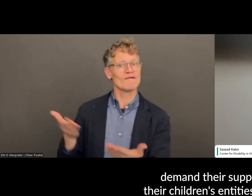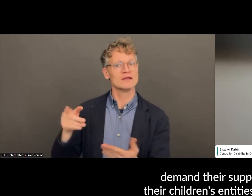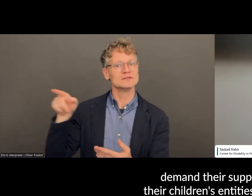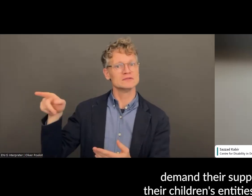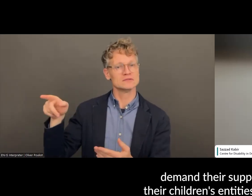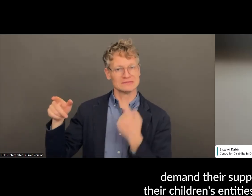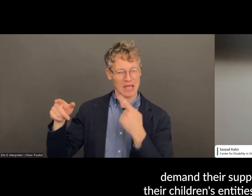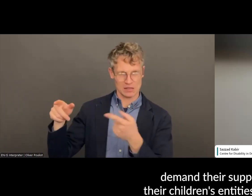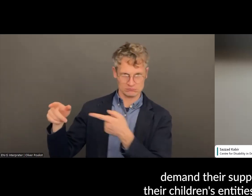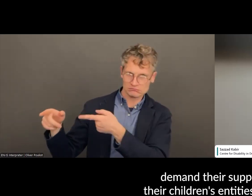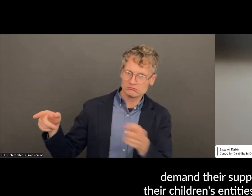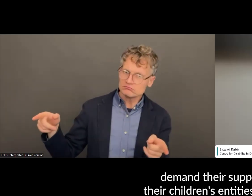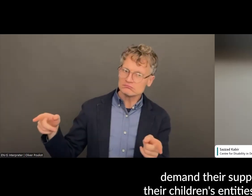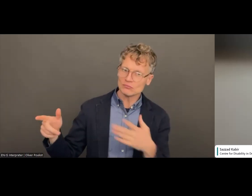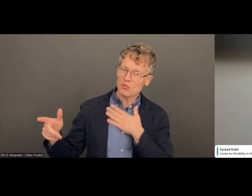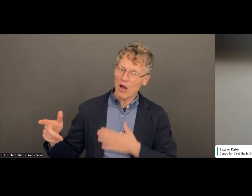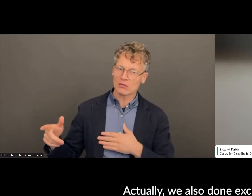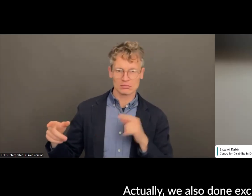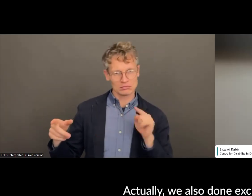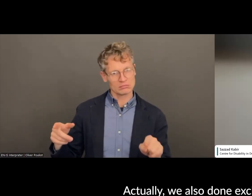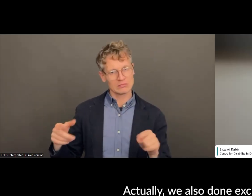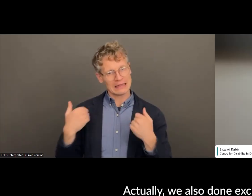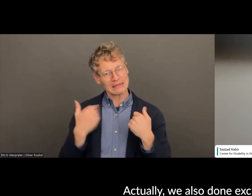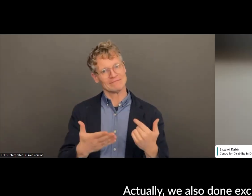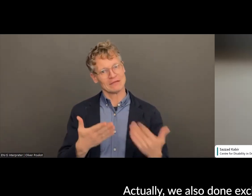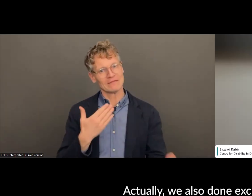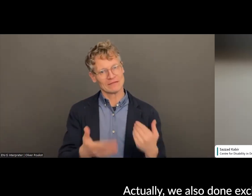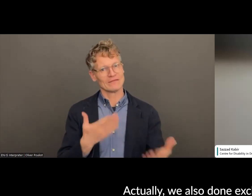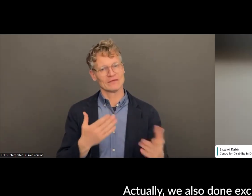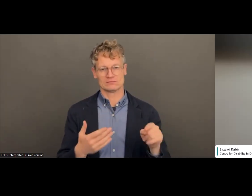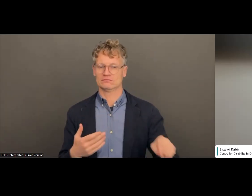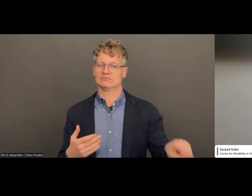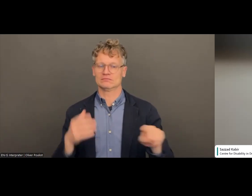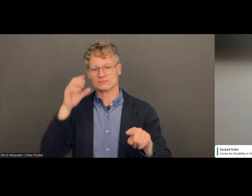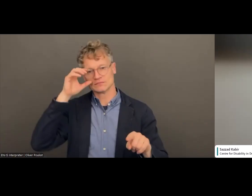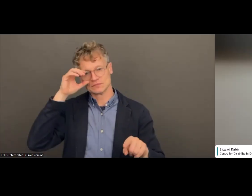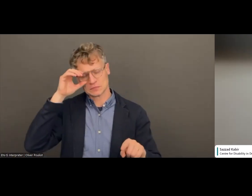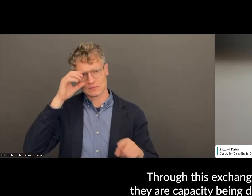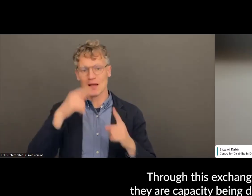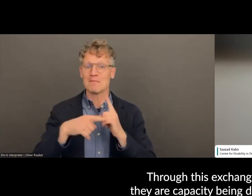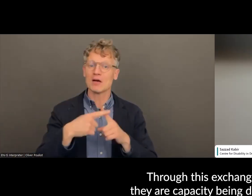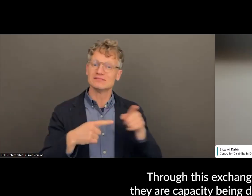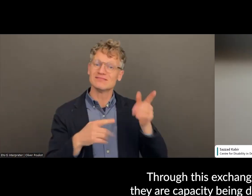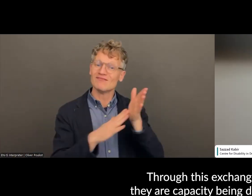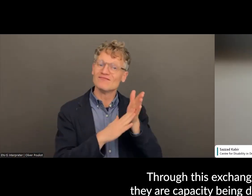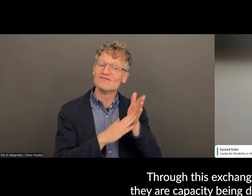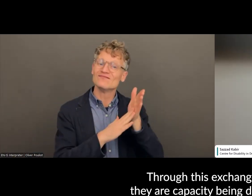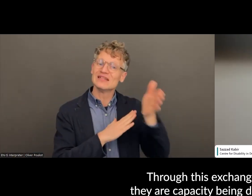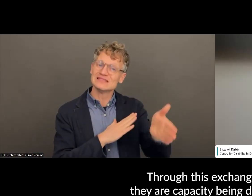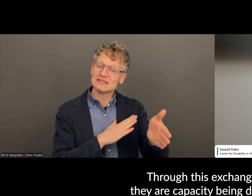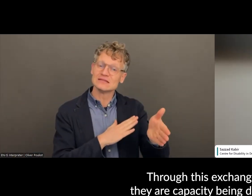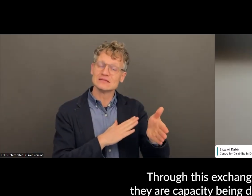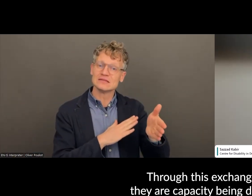children's entities to do. We also done exchange visit. Uh, uh, Through this exchange visit,